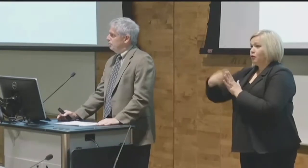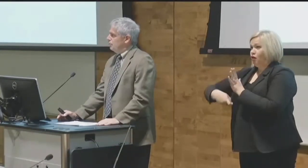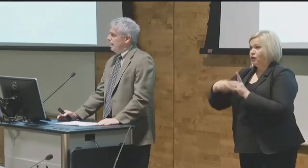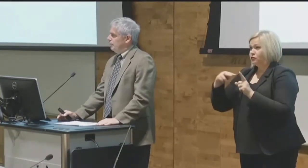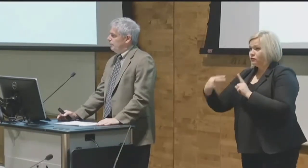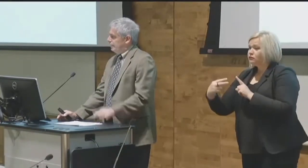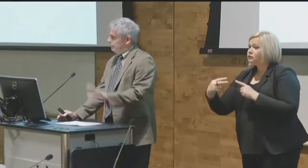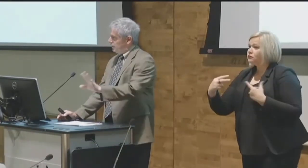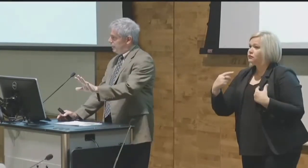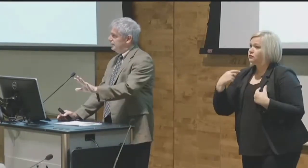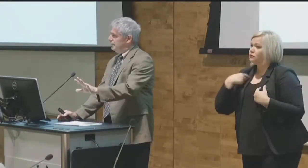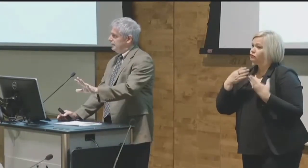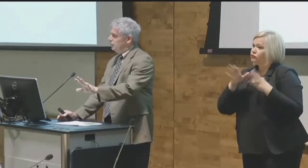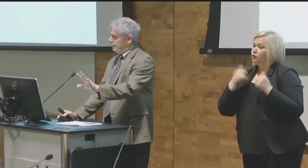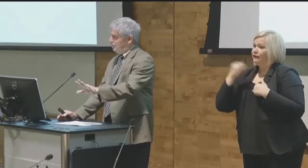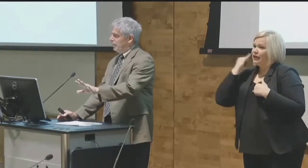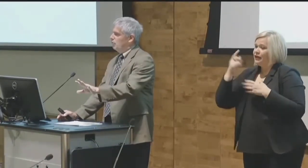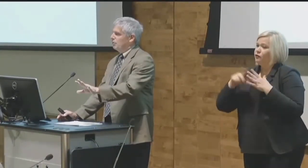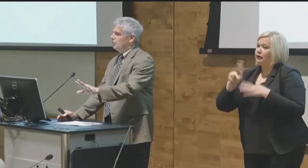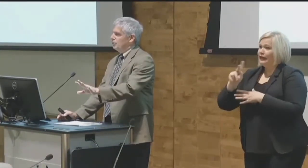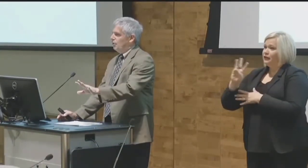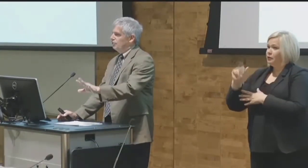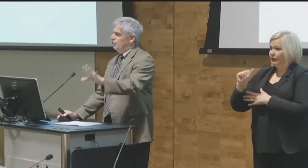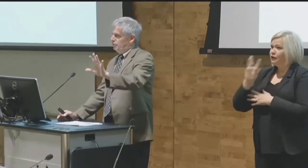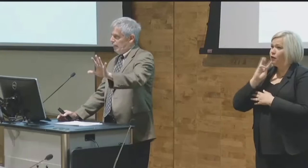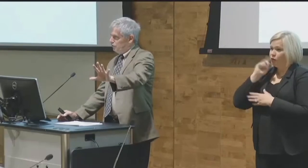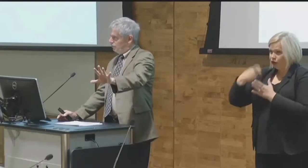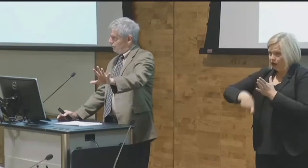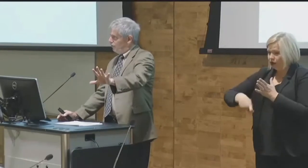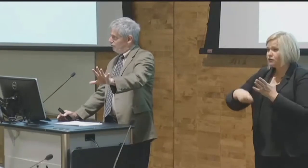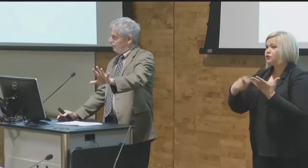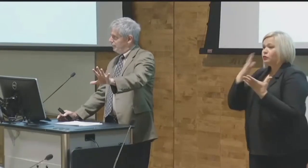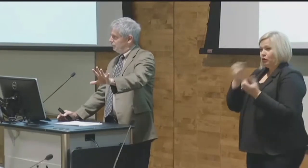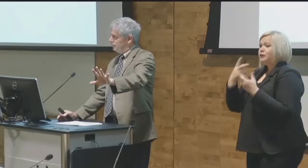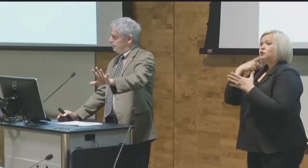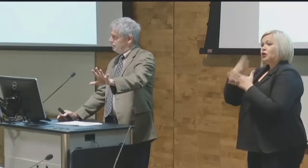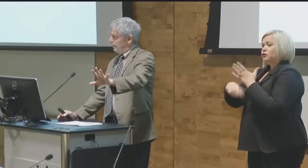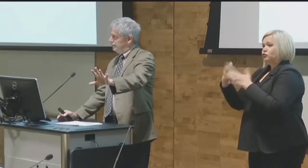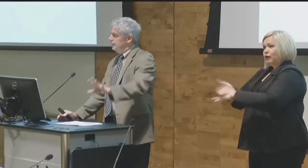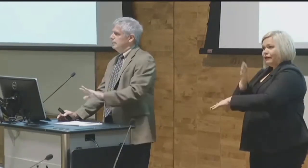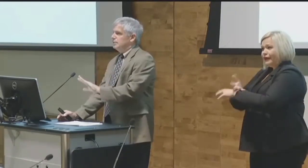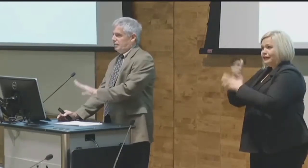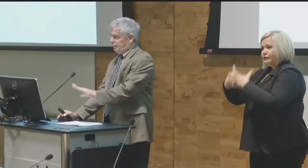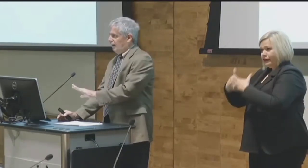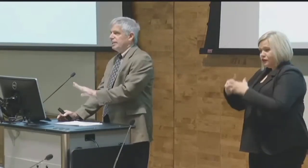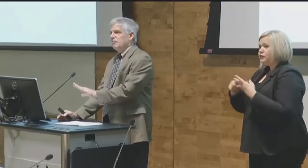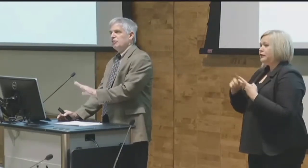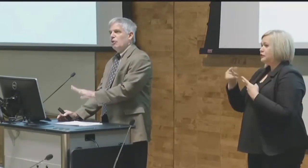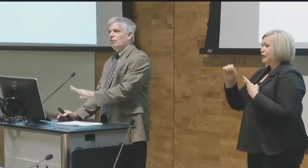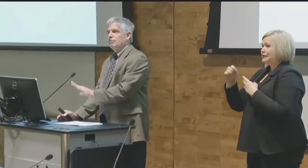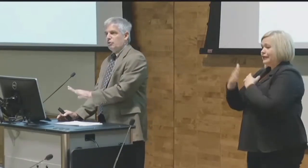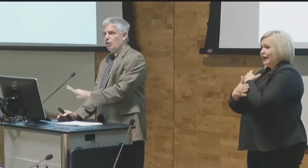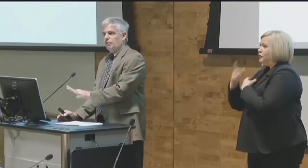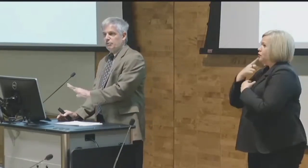perspective, we generally had an idea what KWA water was going to cost. We now knew what it was going to cost to renovate the Flint treatment plant. Genesee County gave